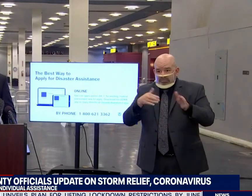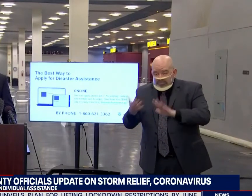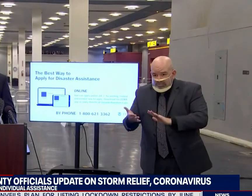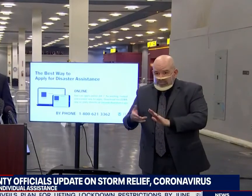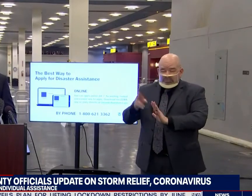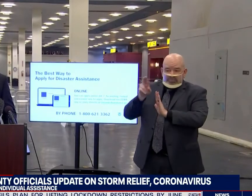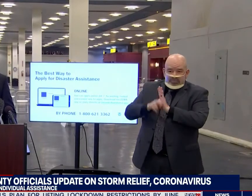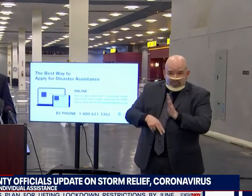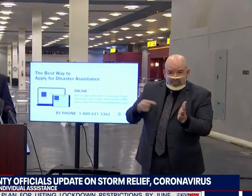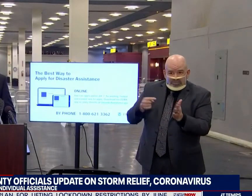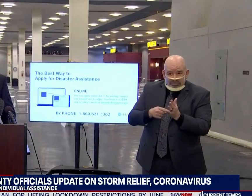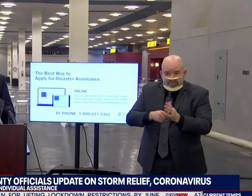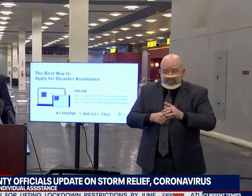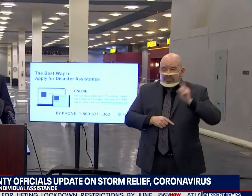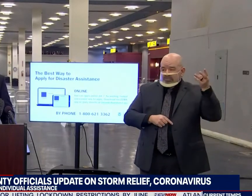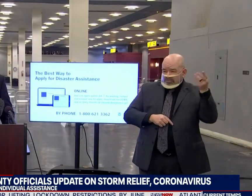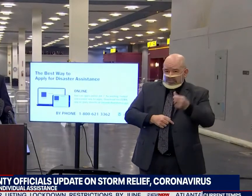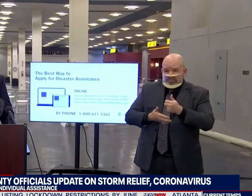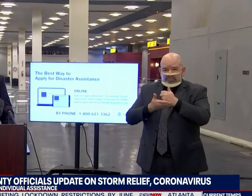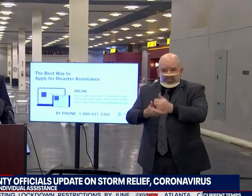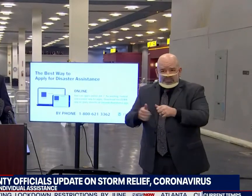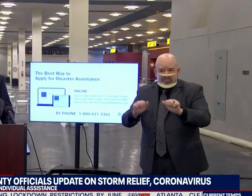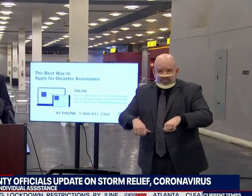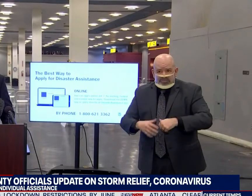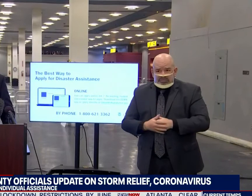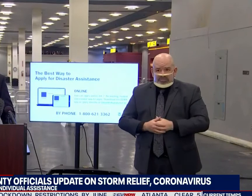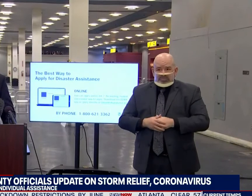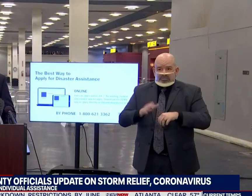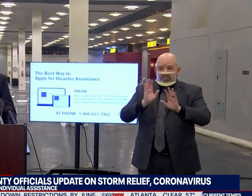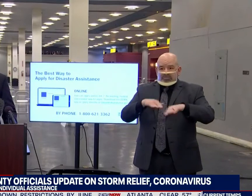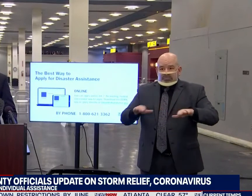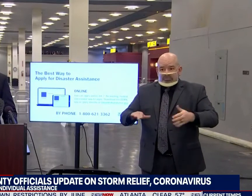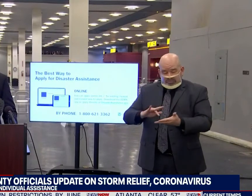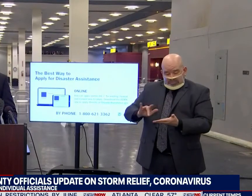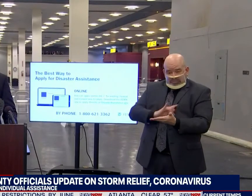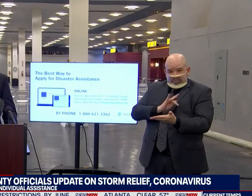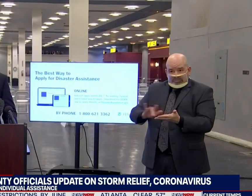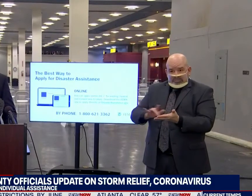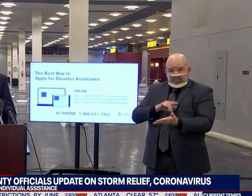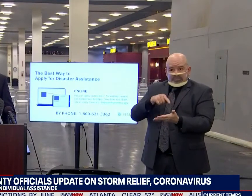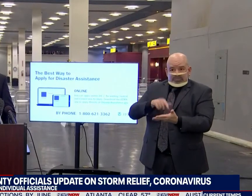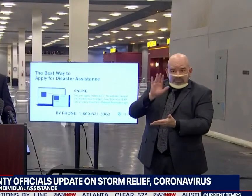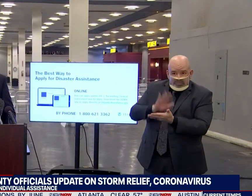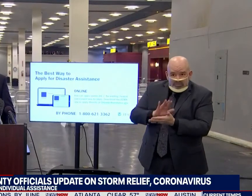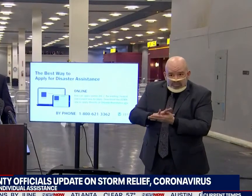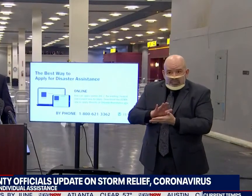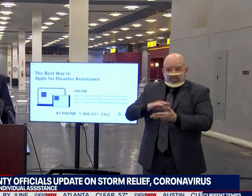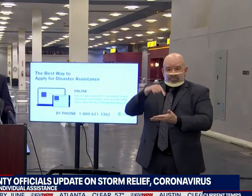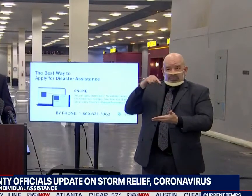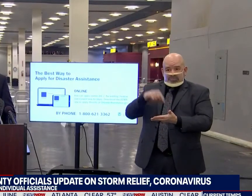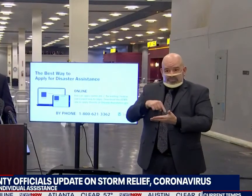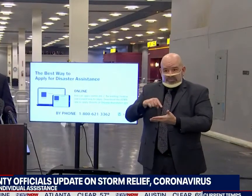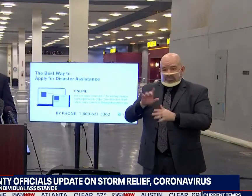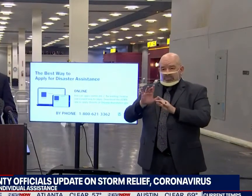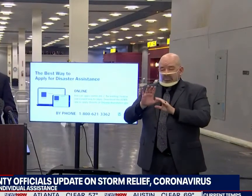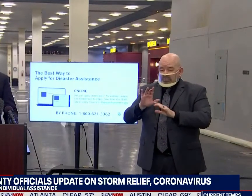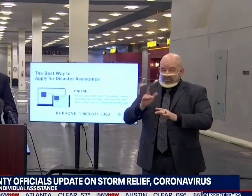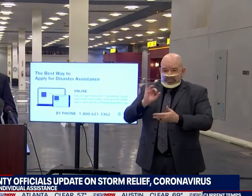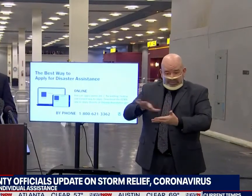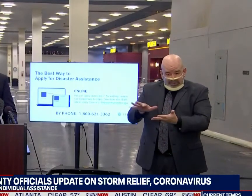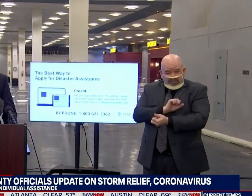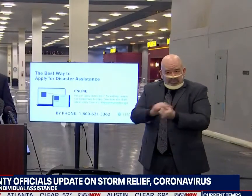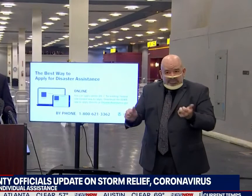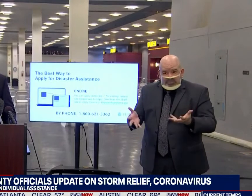or educational items. So if your kid's iPad uh you know or or a computer got destroyed for